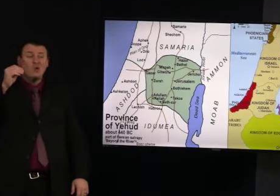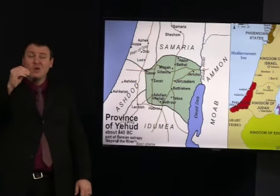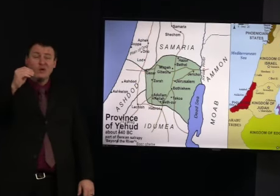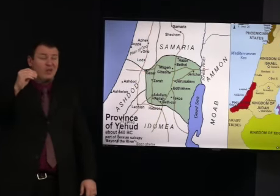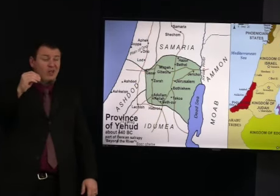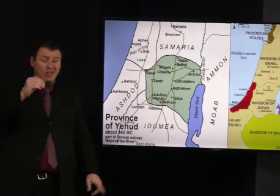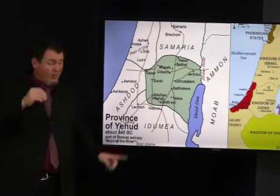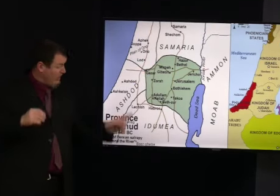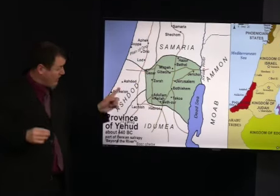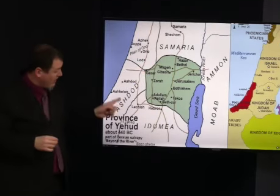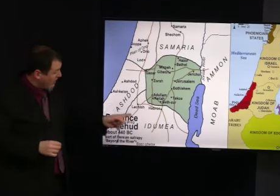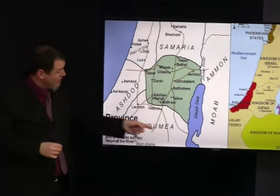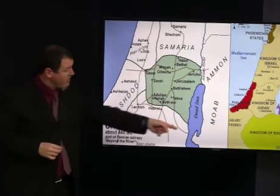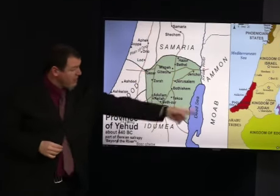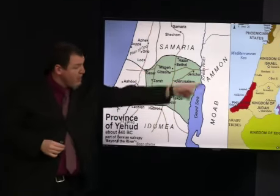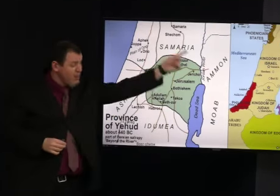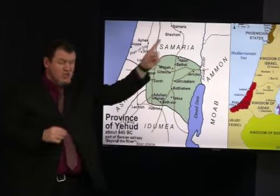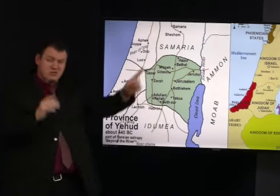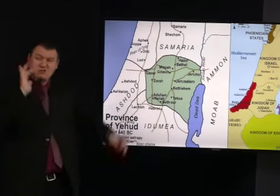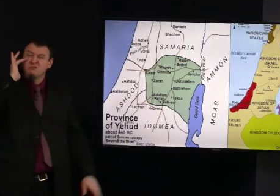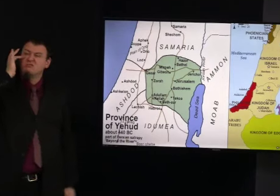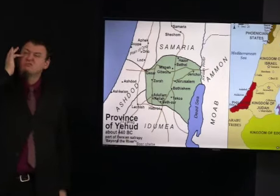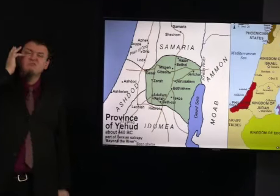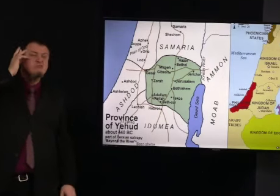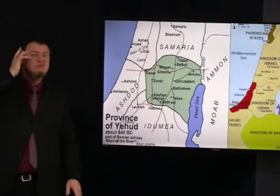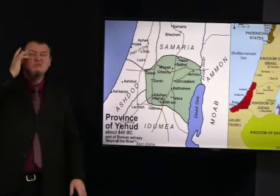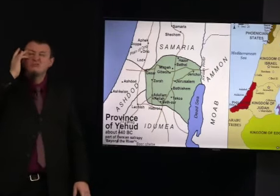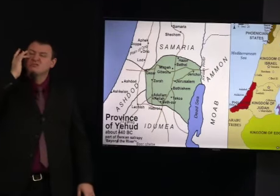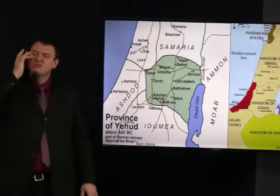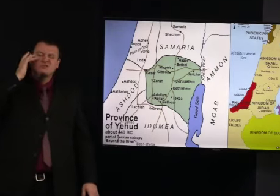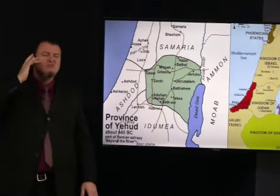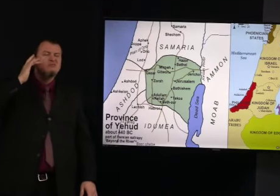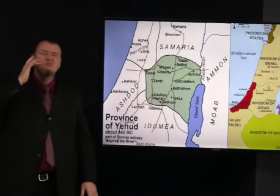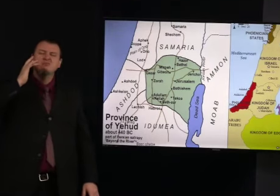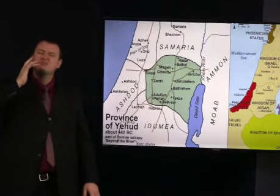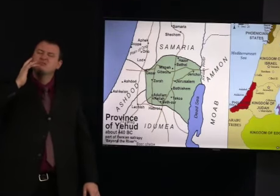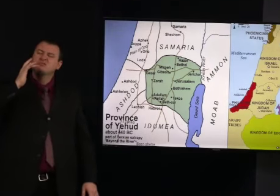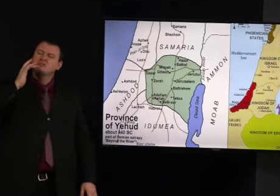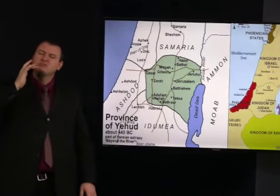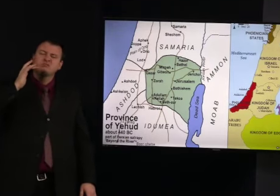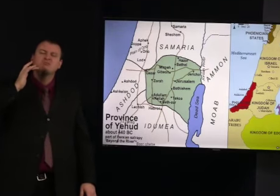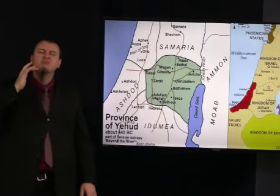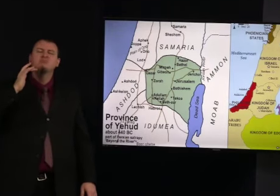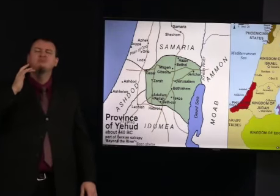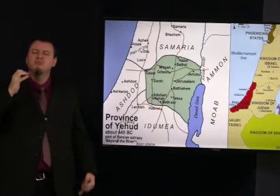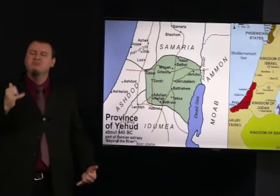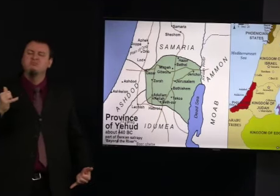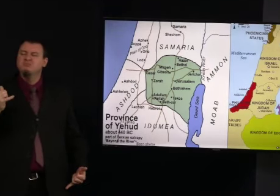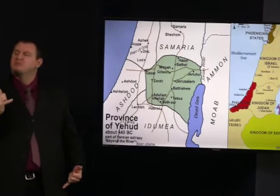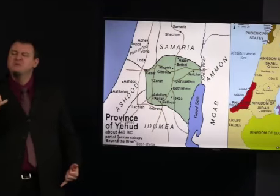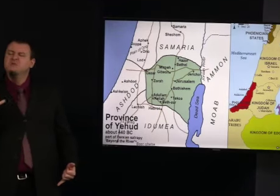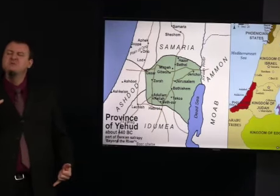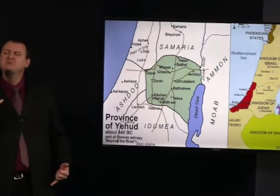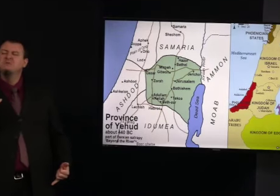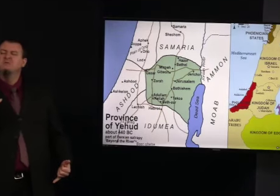So they're surrounded by people who don't like them, enemies. They're all annoyed by what's going on.